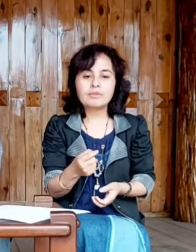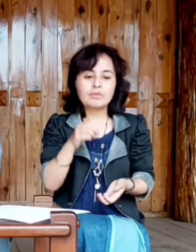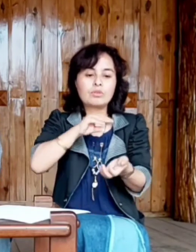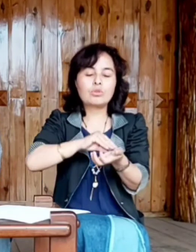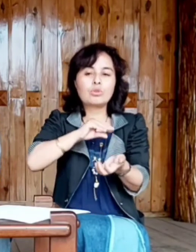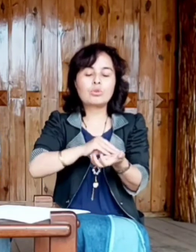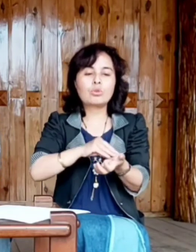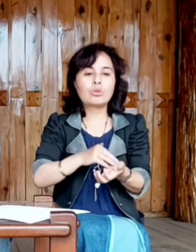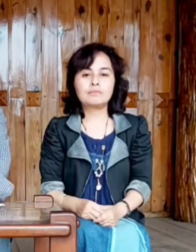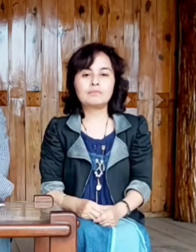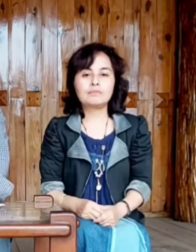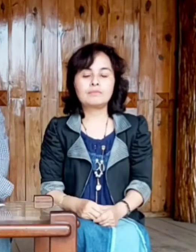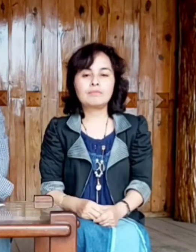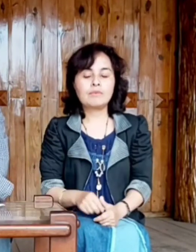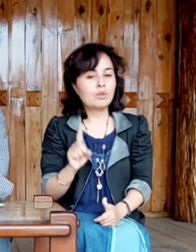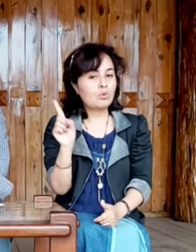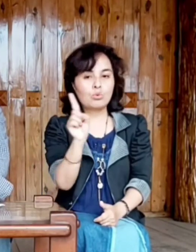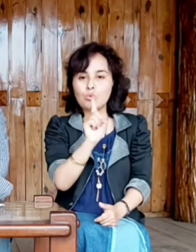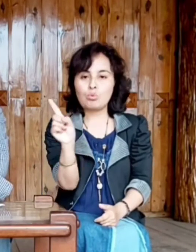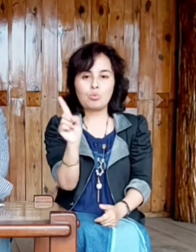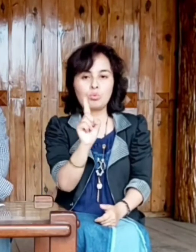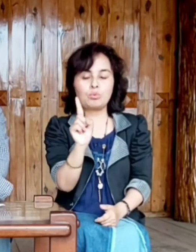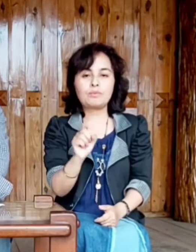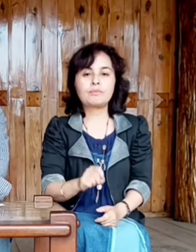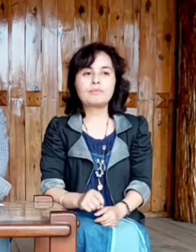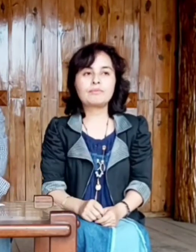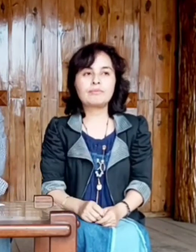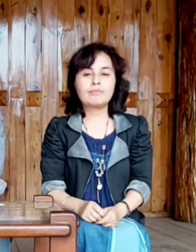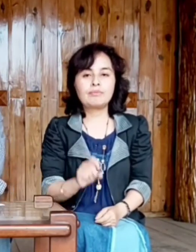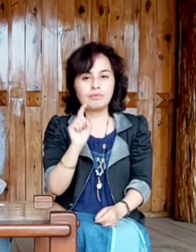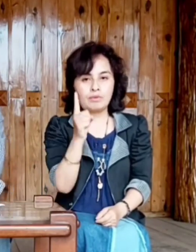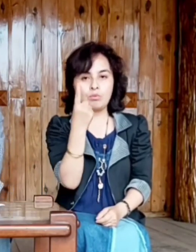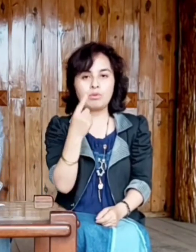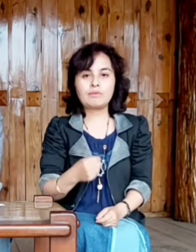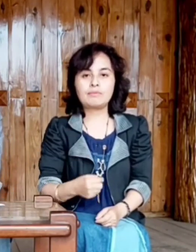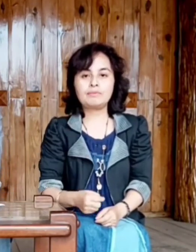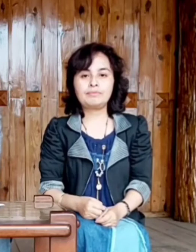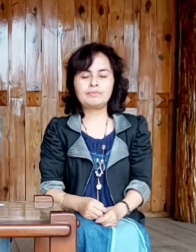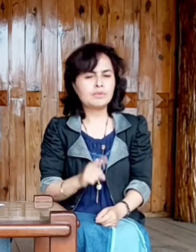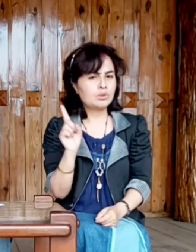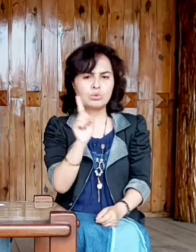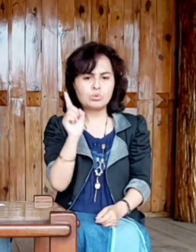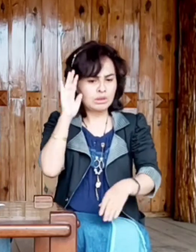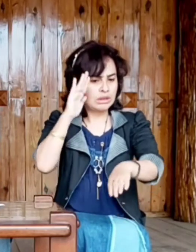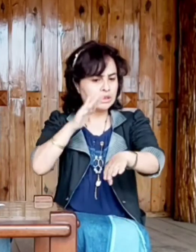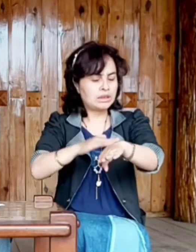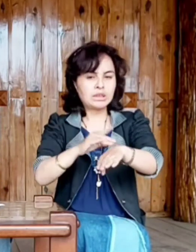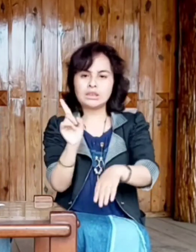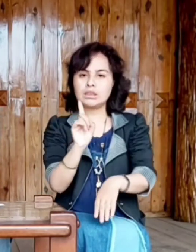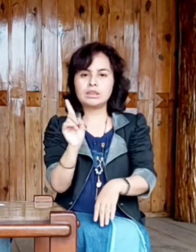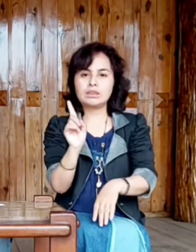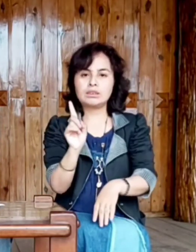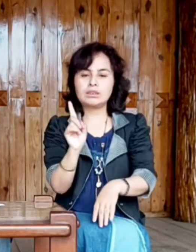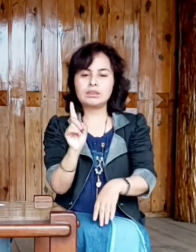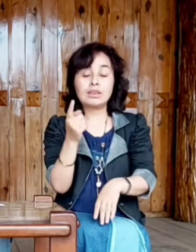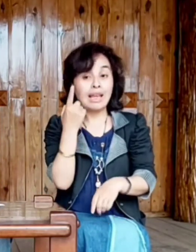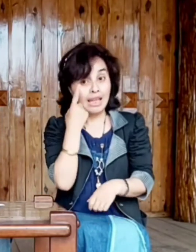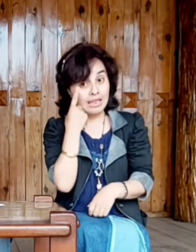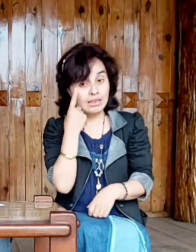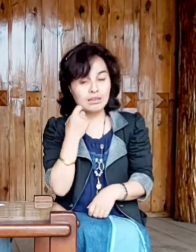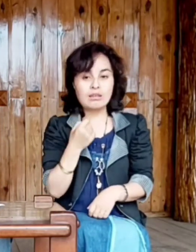doctor. Don'ts. Number 1, don't touch